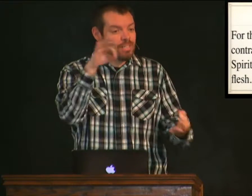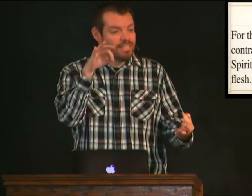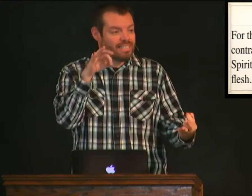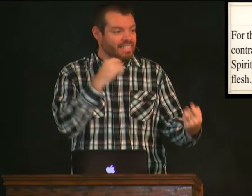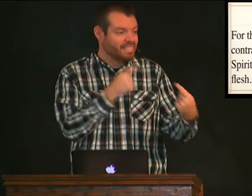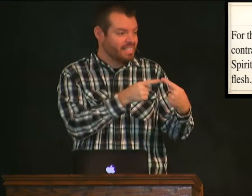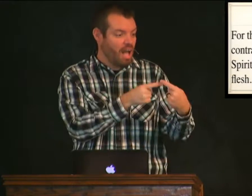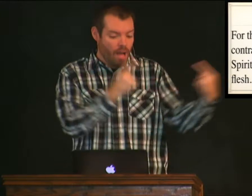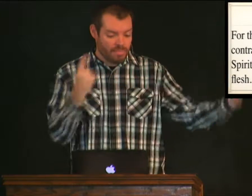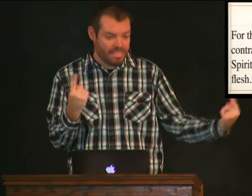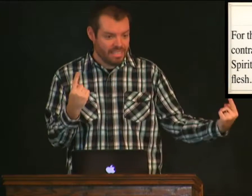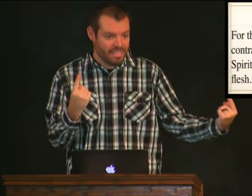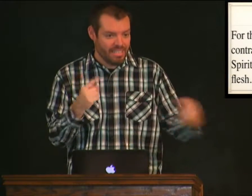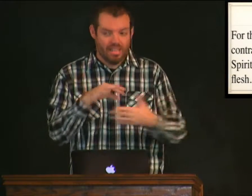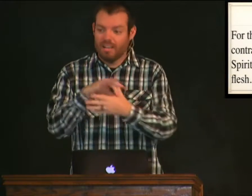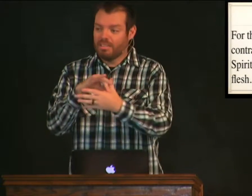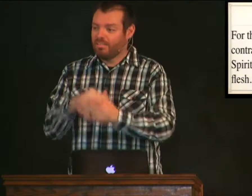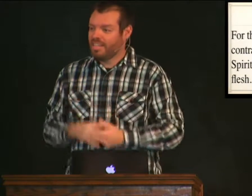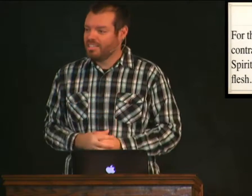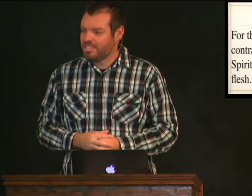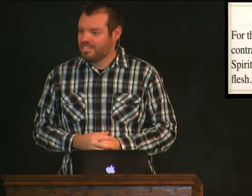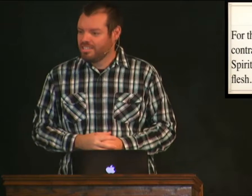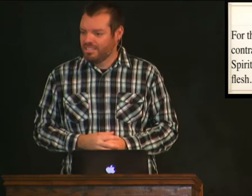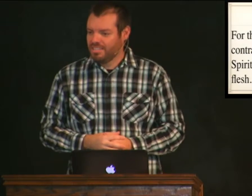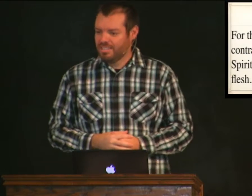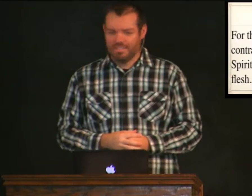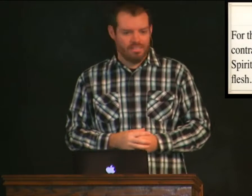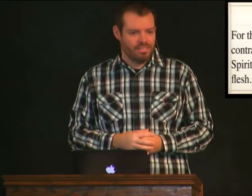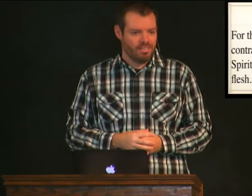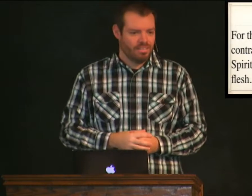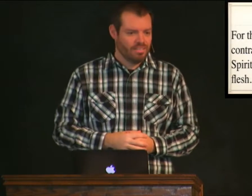And the Spirit is opposite of the flesh.